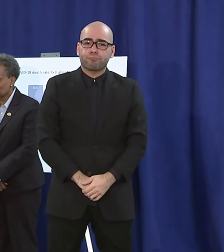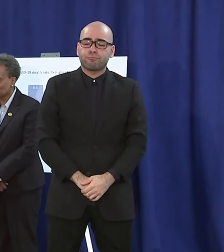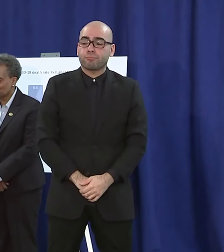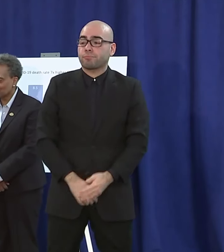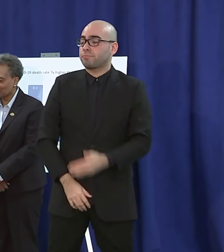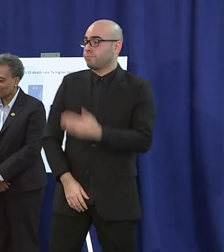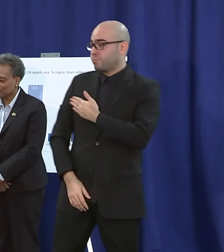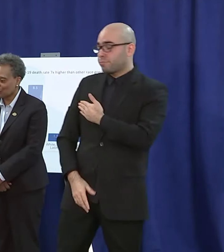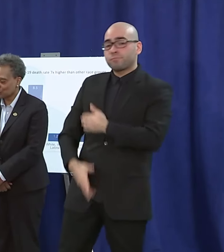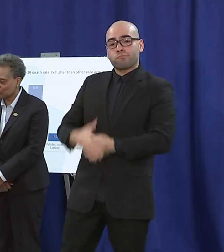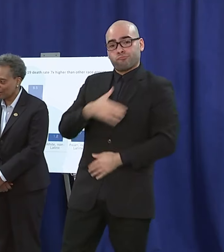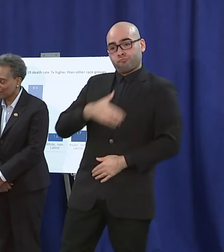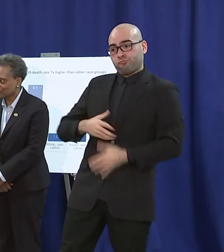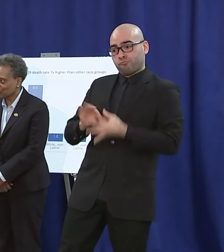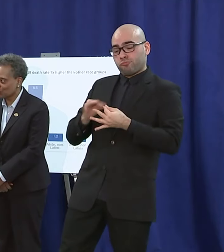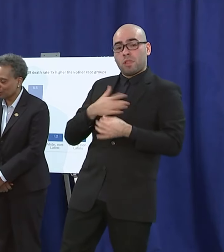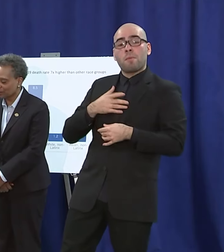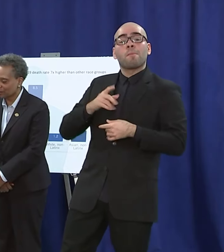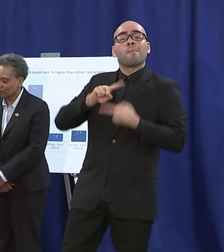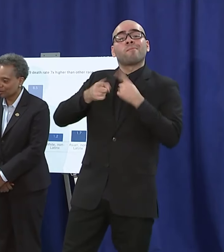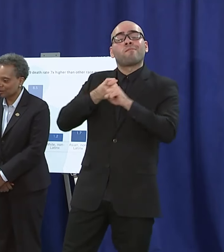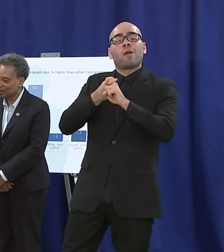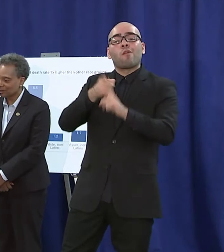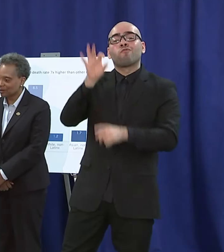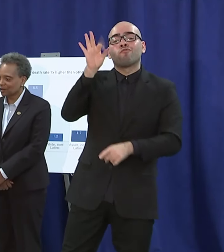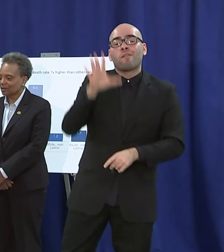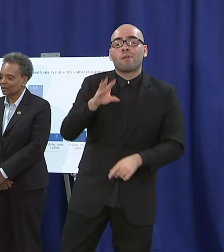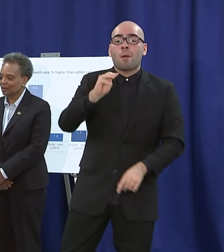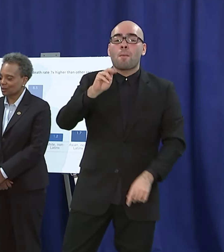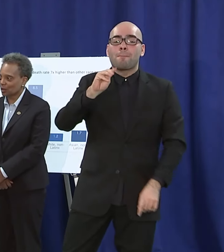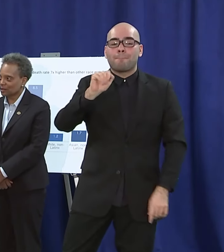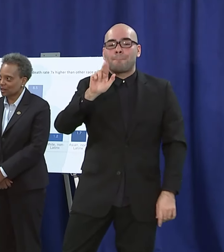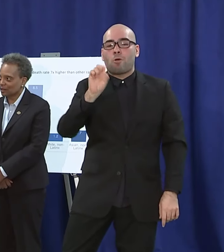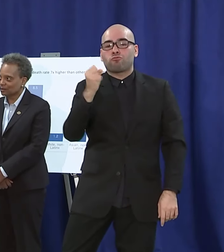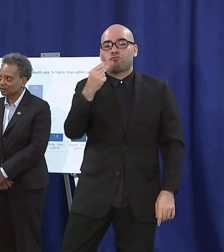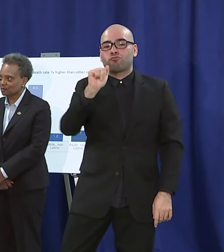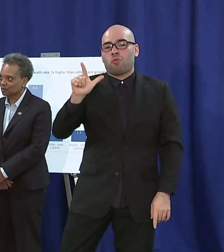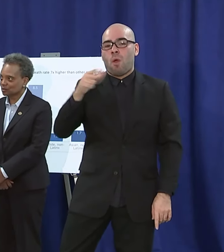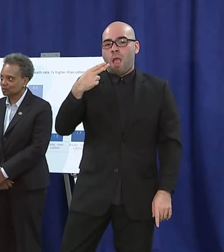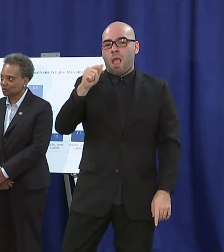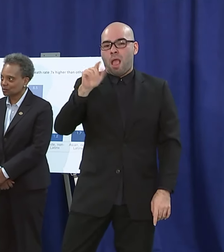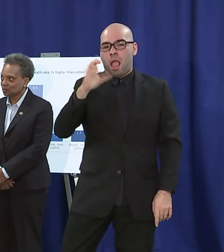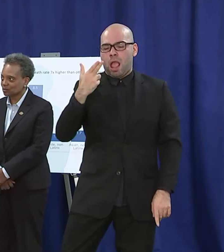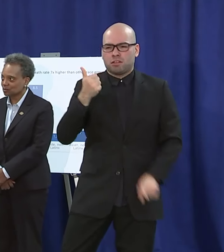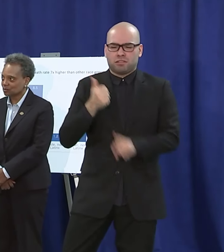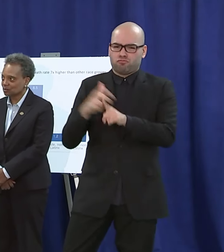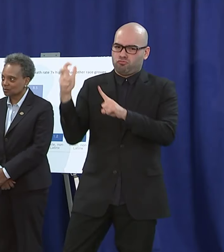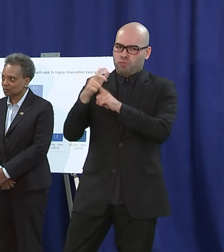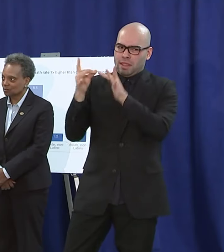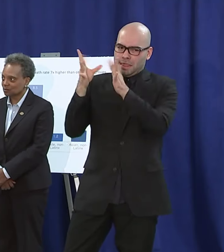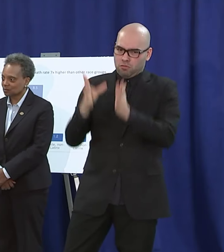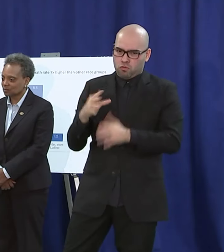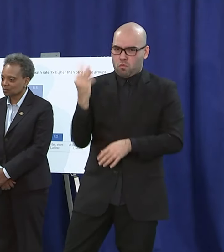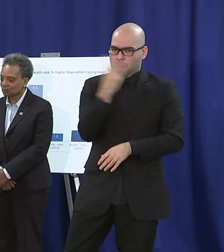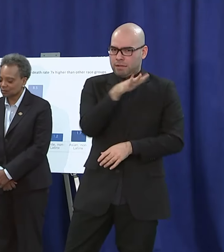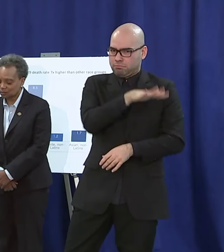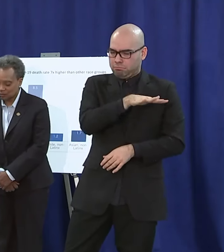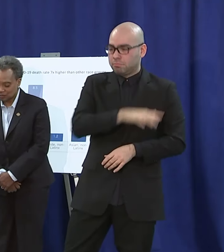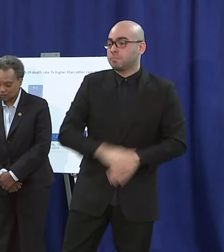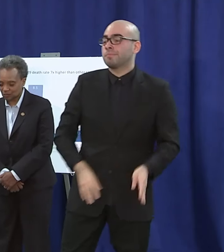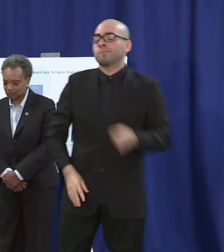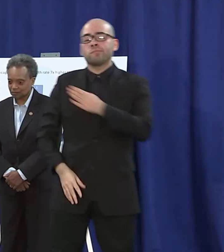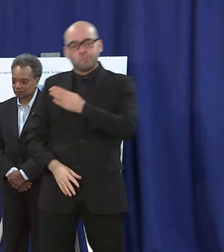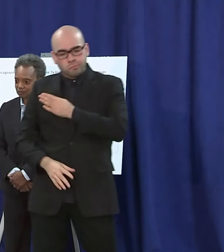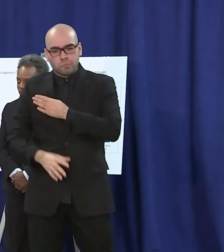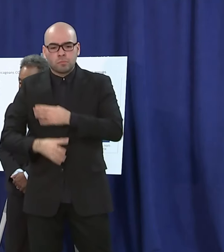My friend, Reverend Marshall Hatch, a Thank you. great leader Thank you, Mayor. on the West Side. Well, we would like to, just with